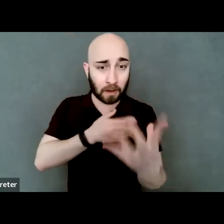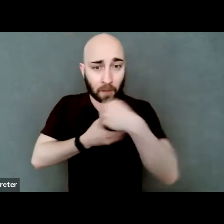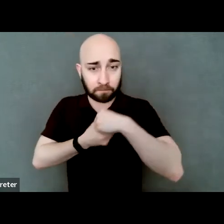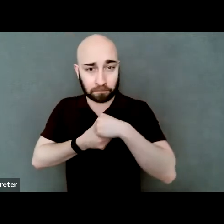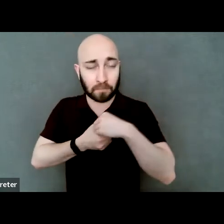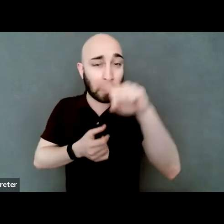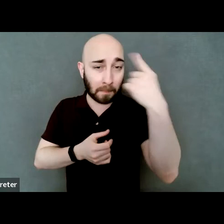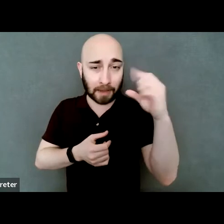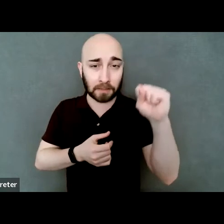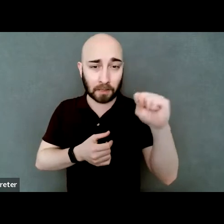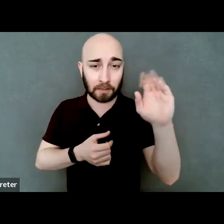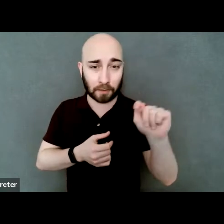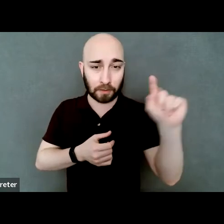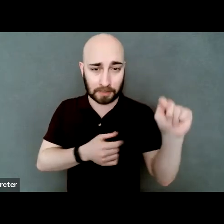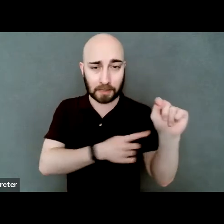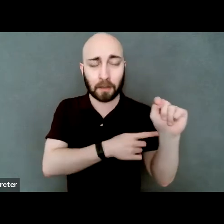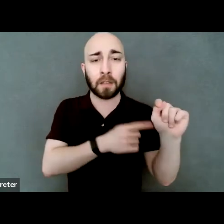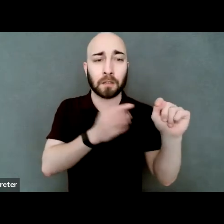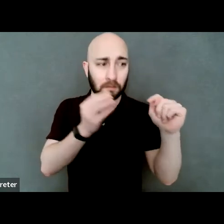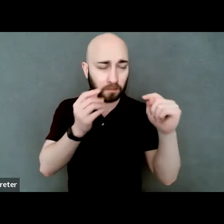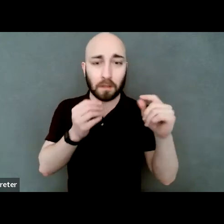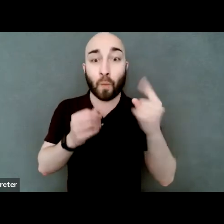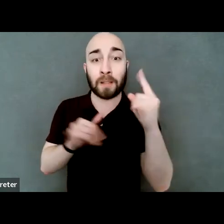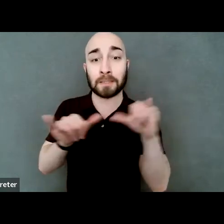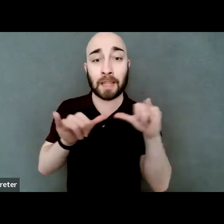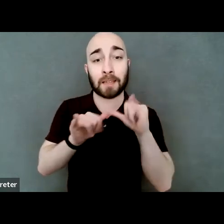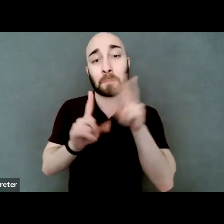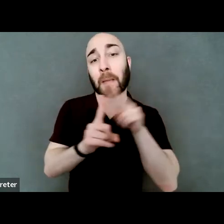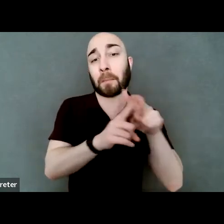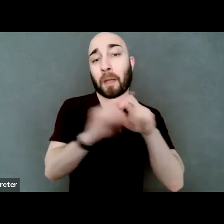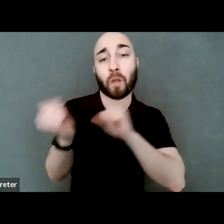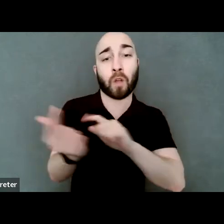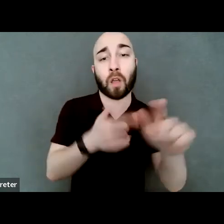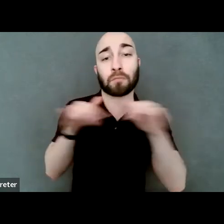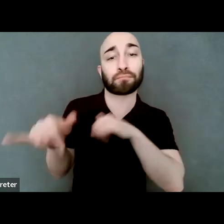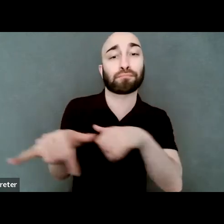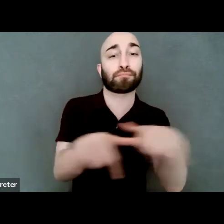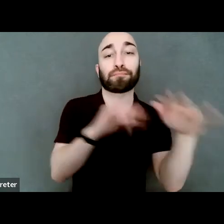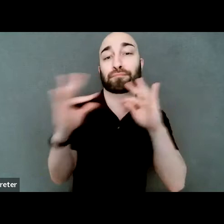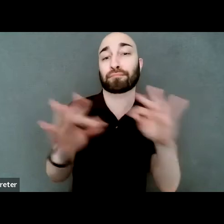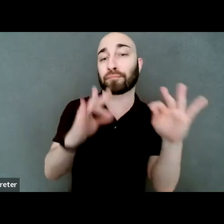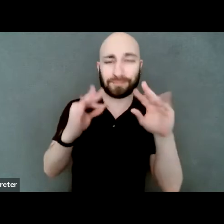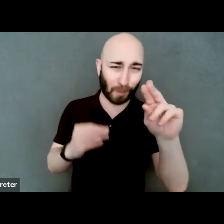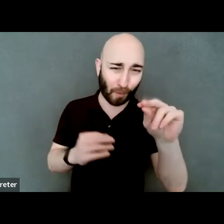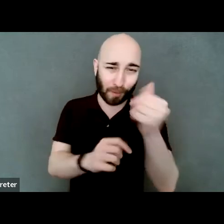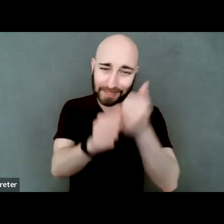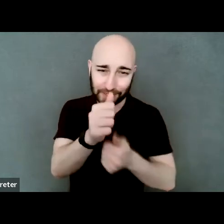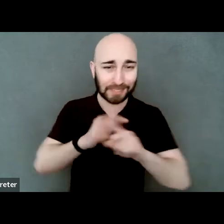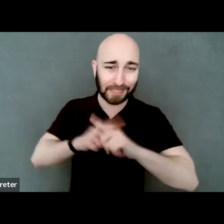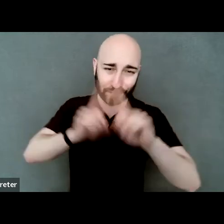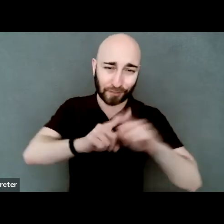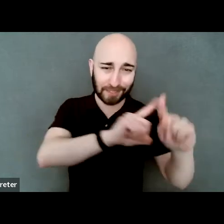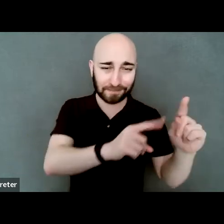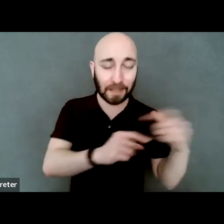Tank and apply it to your work, because it's not one size fits all. There's no silver bullet, But the key is, you know, I told my staff